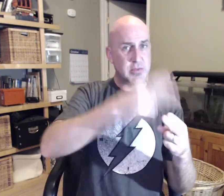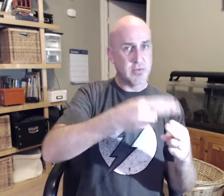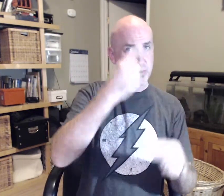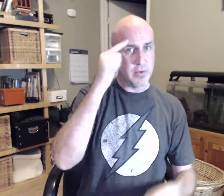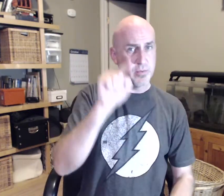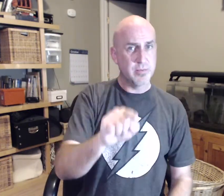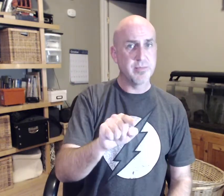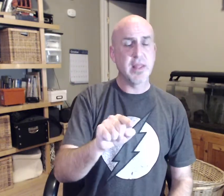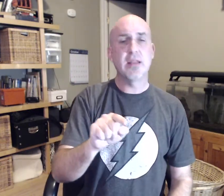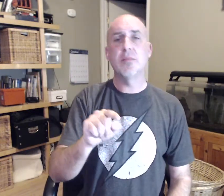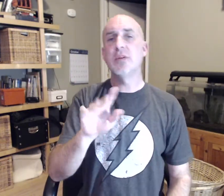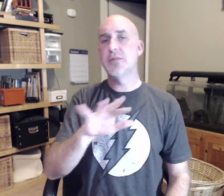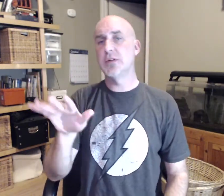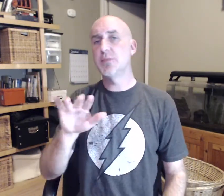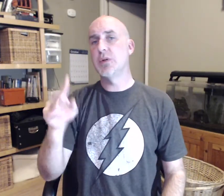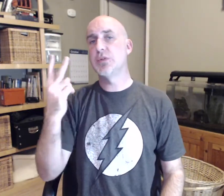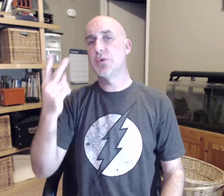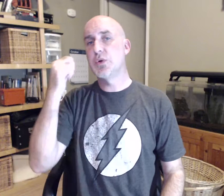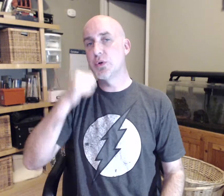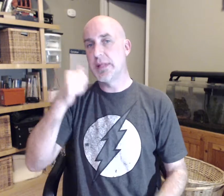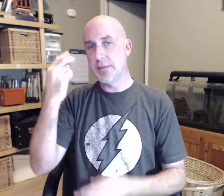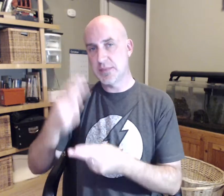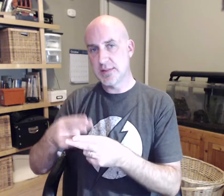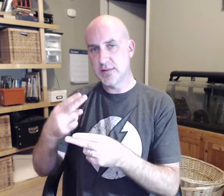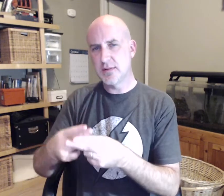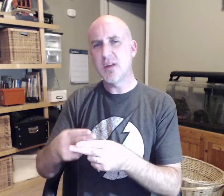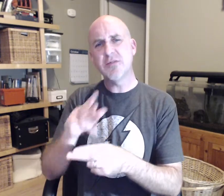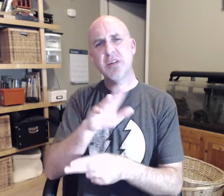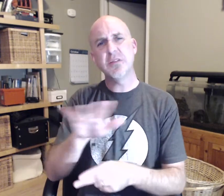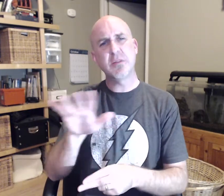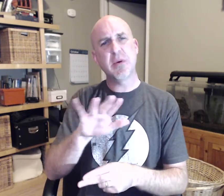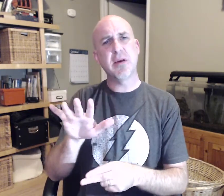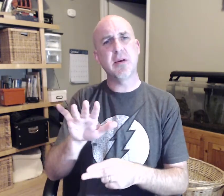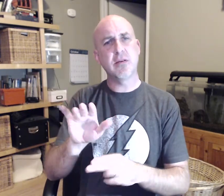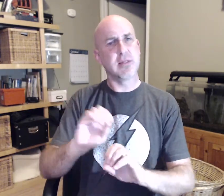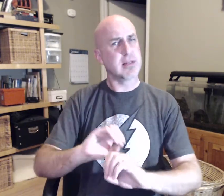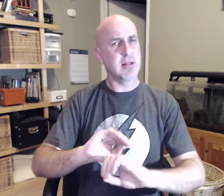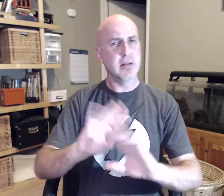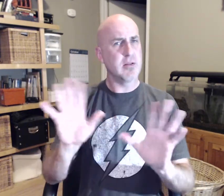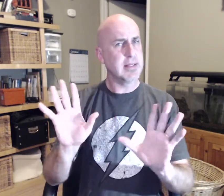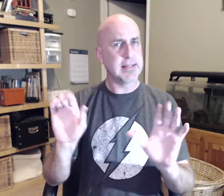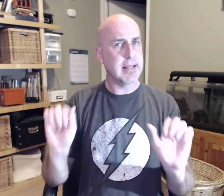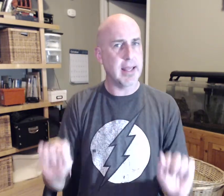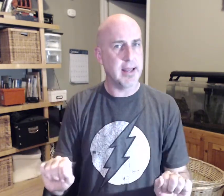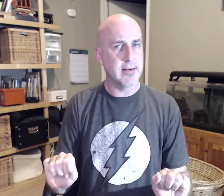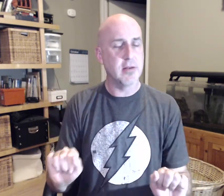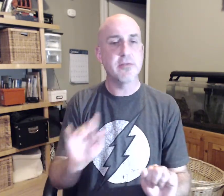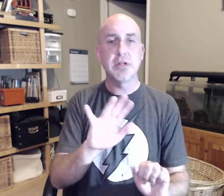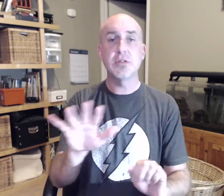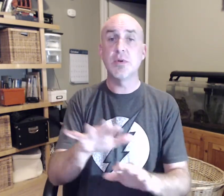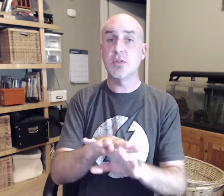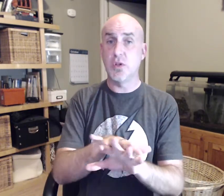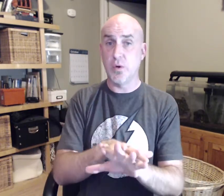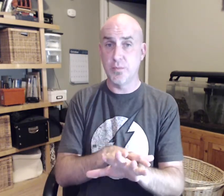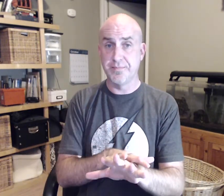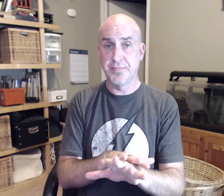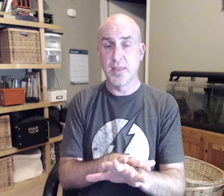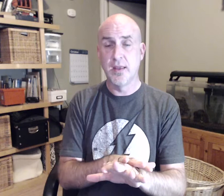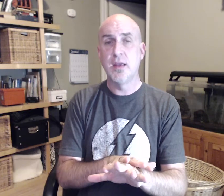for you, and then I'm going to fingerspell 2 girl names. And I'll fingerspell as clearly as I can, and I'll fingerspell slow. I'll